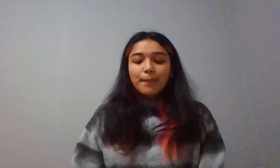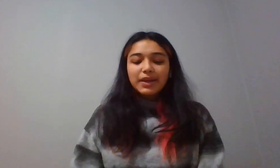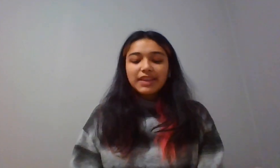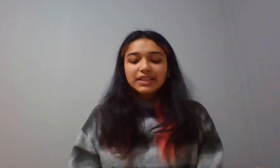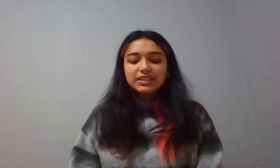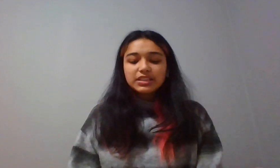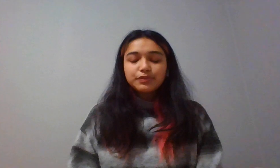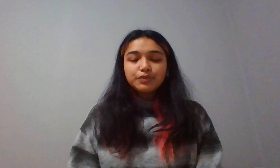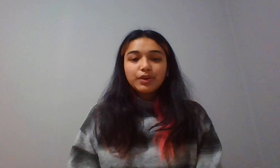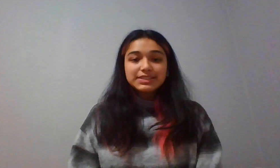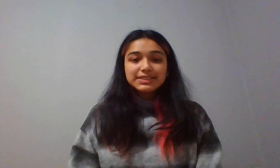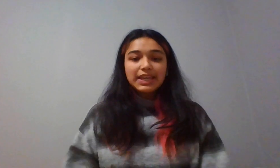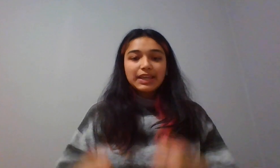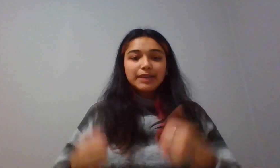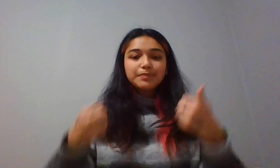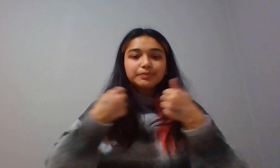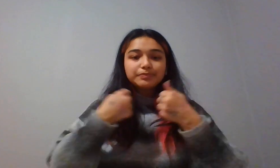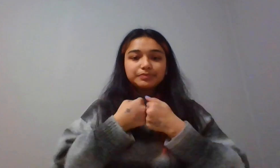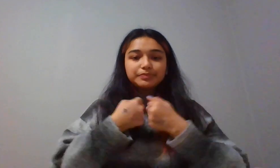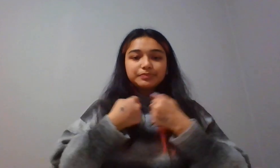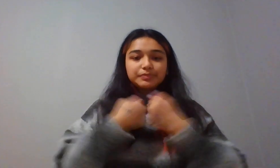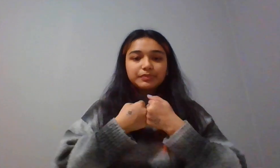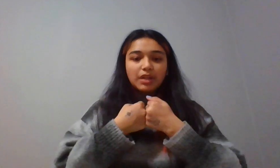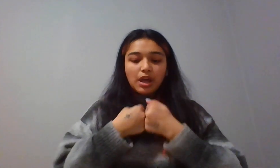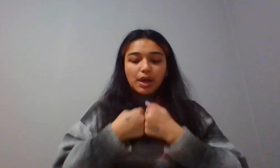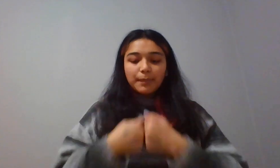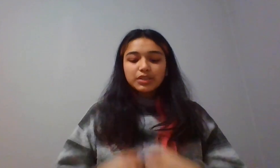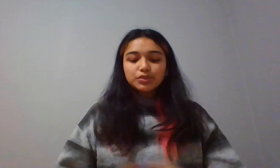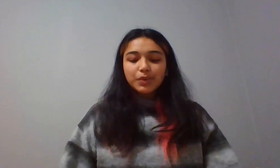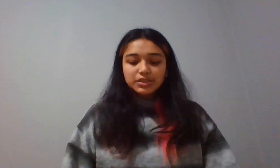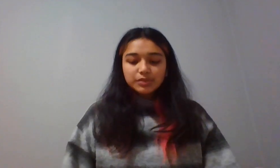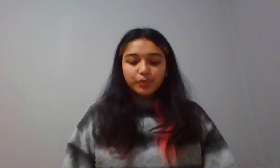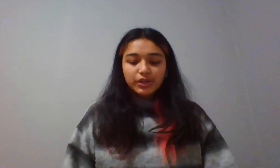My 19th word is game. My 20th